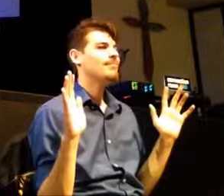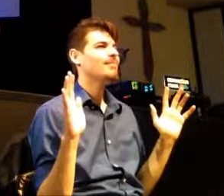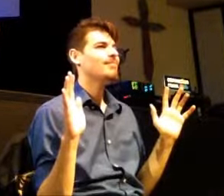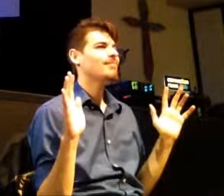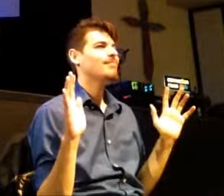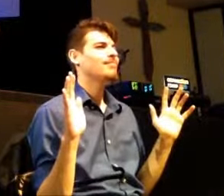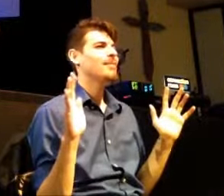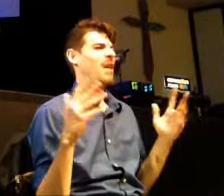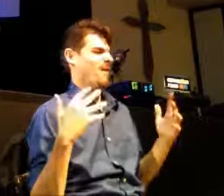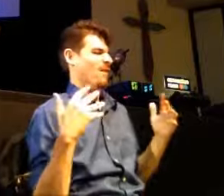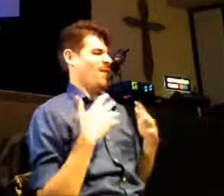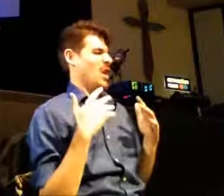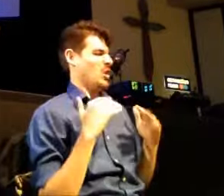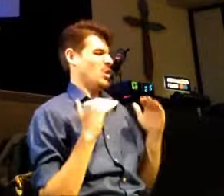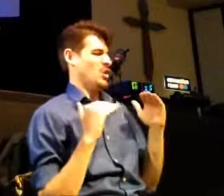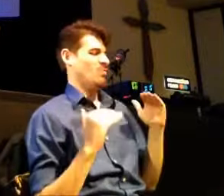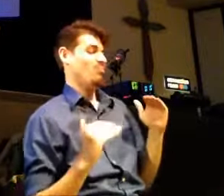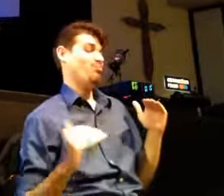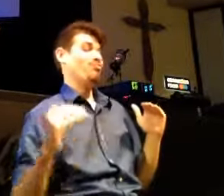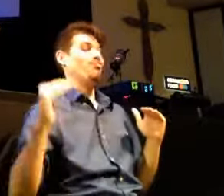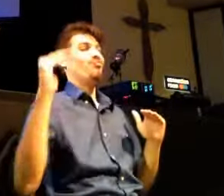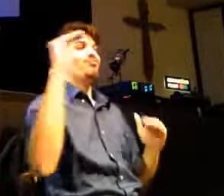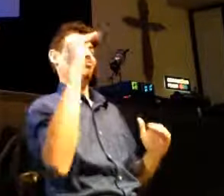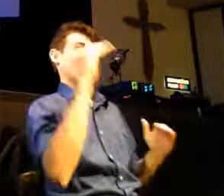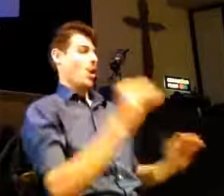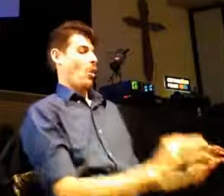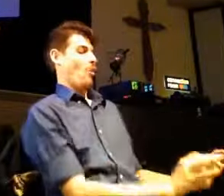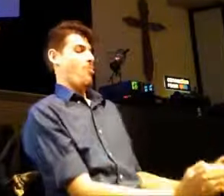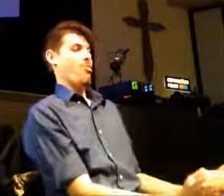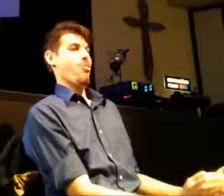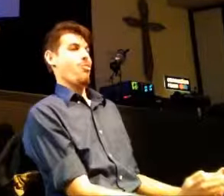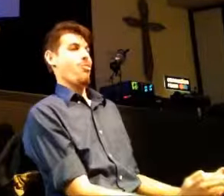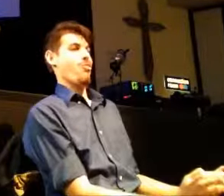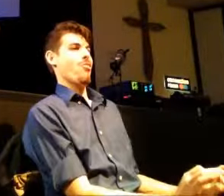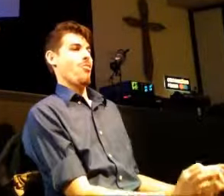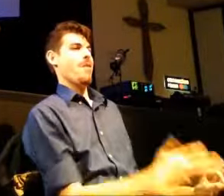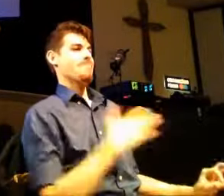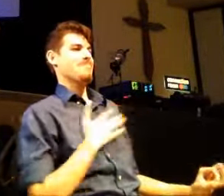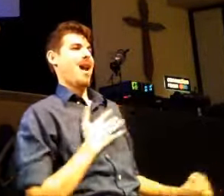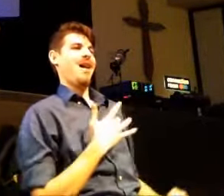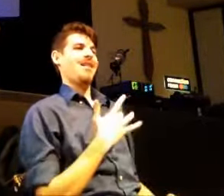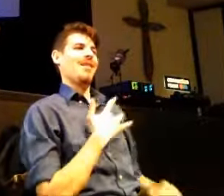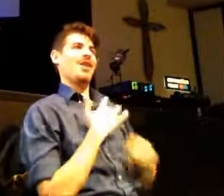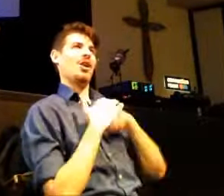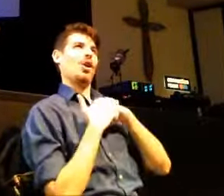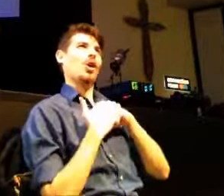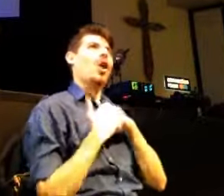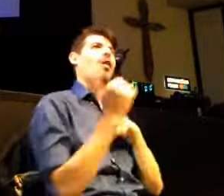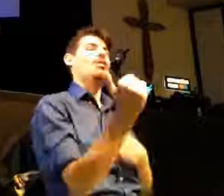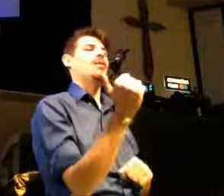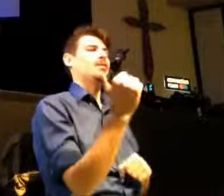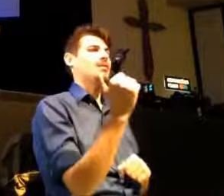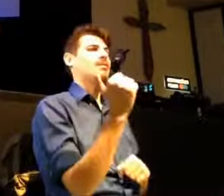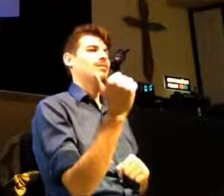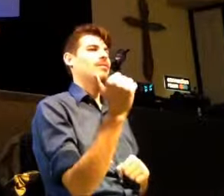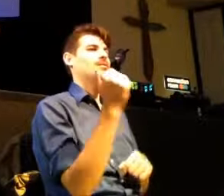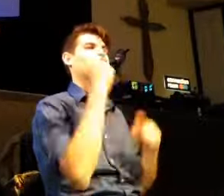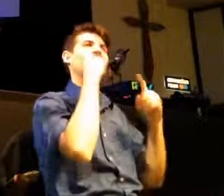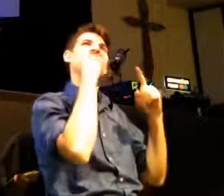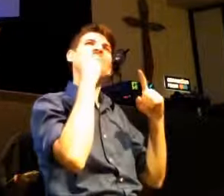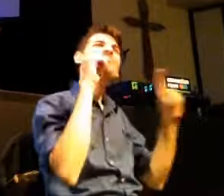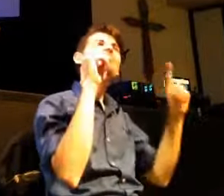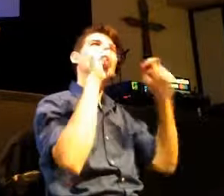the fact that God has made and called me to do this in this world. This is part of what